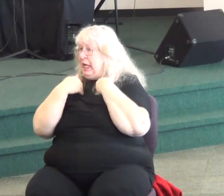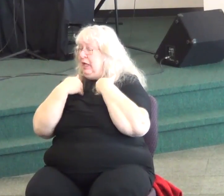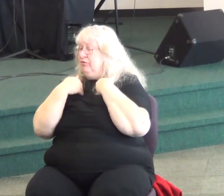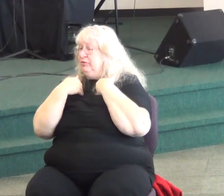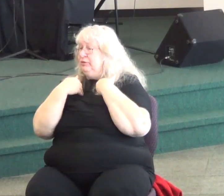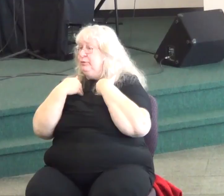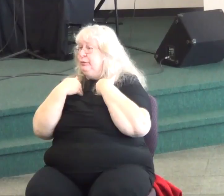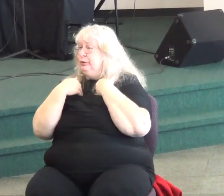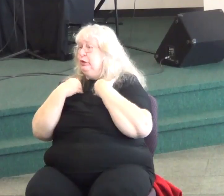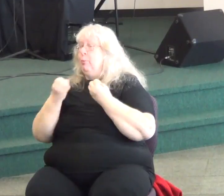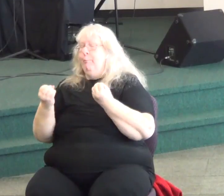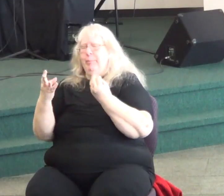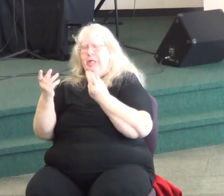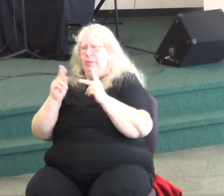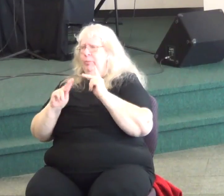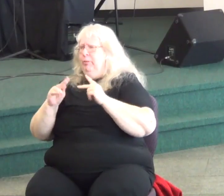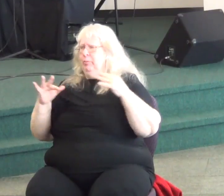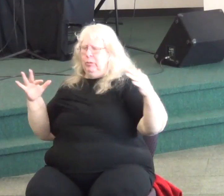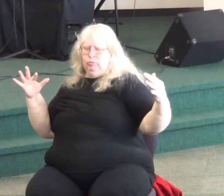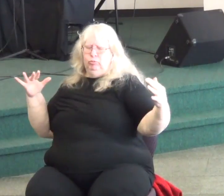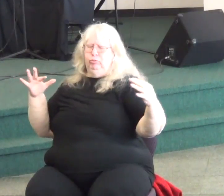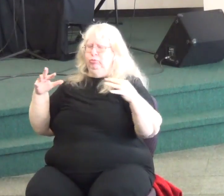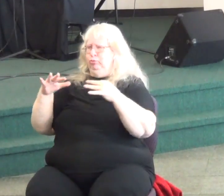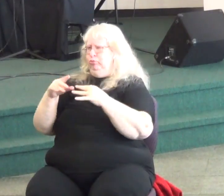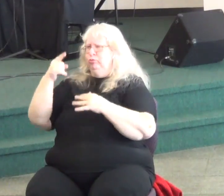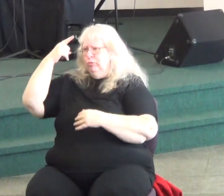to partake in the Passover feast.